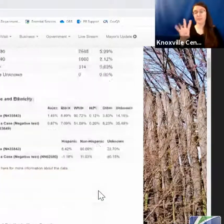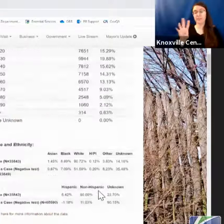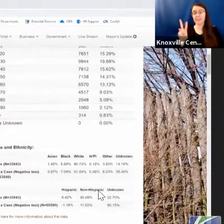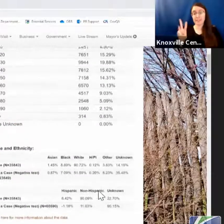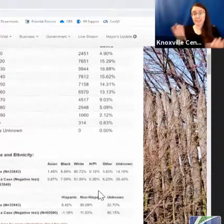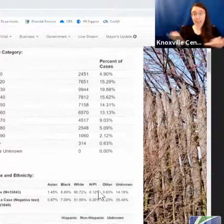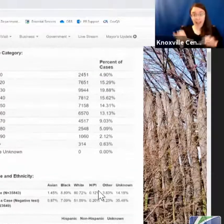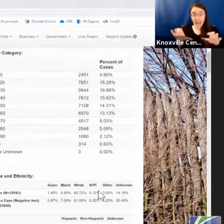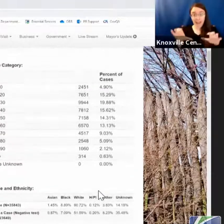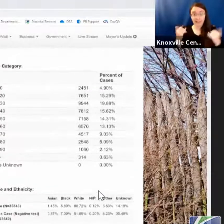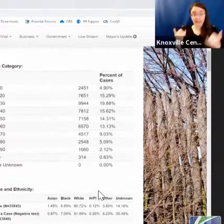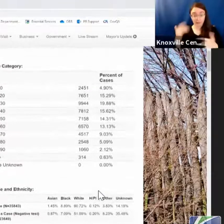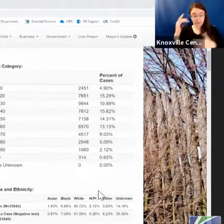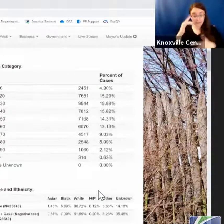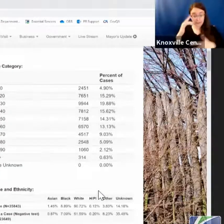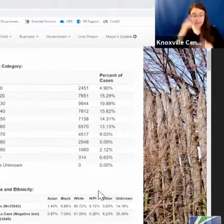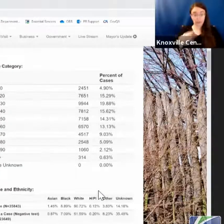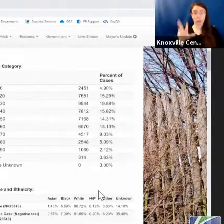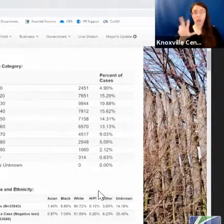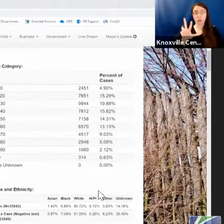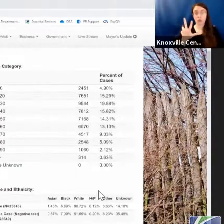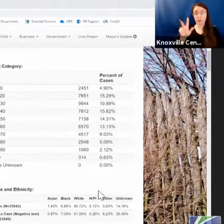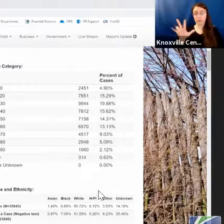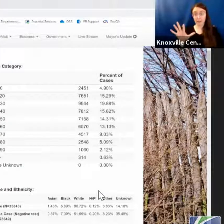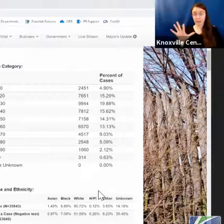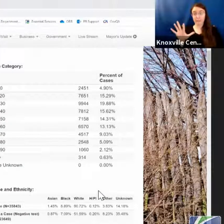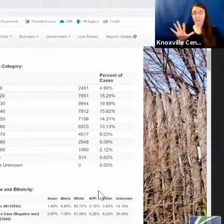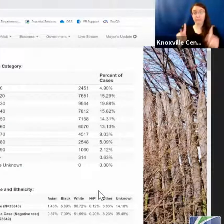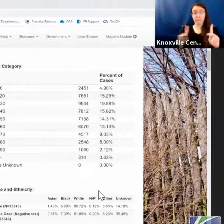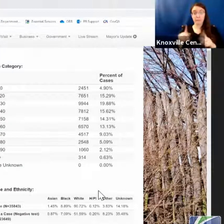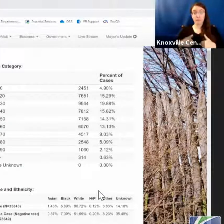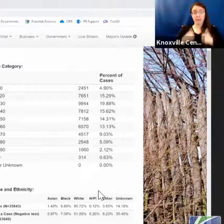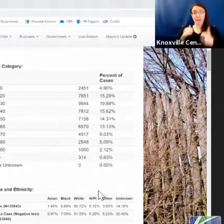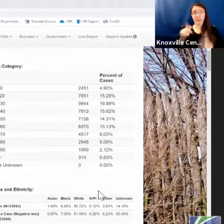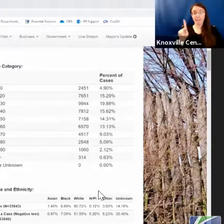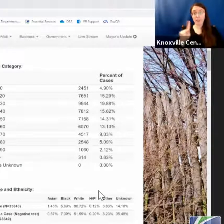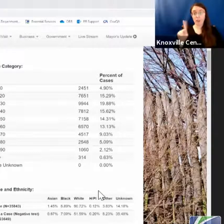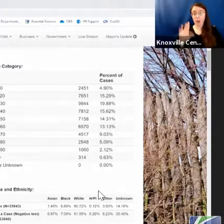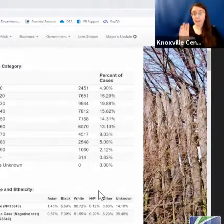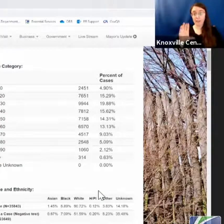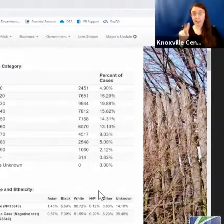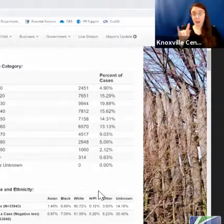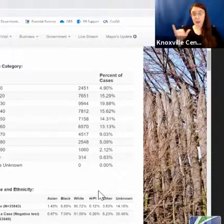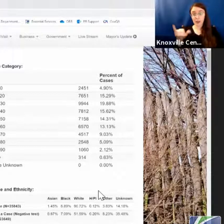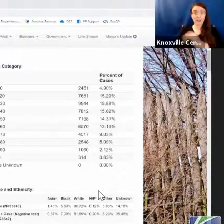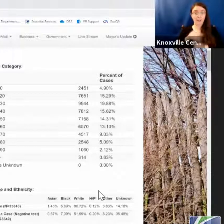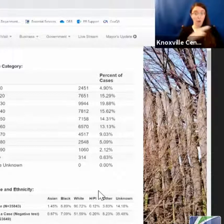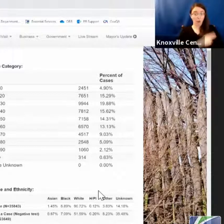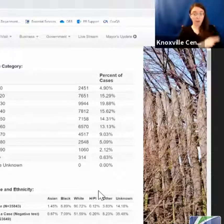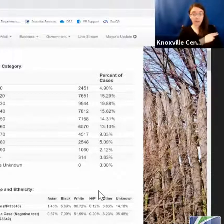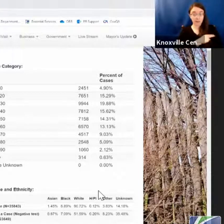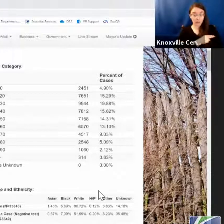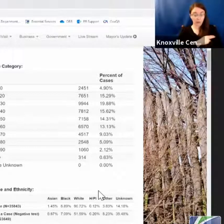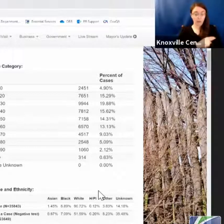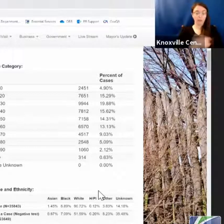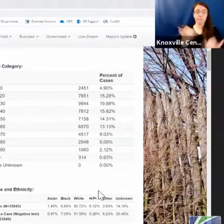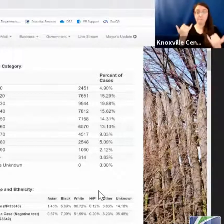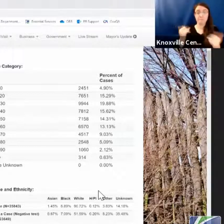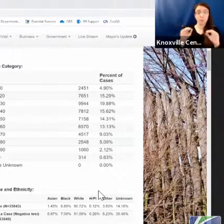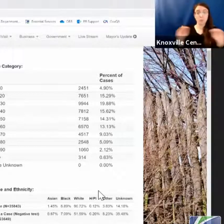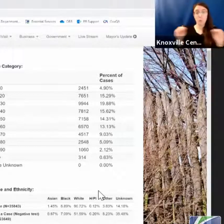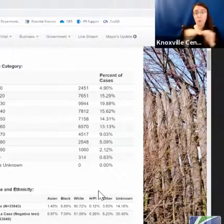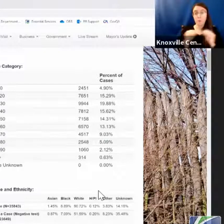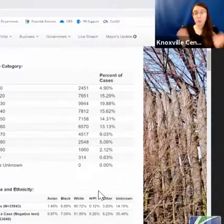currently hospitalized. And we have no additional deaths to report today, keeping our total at